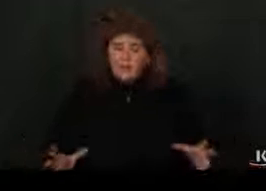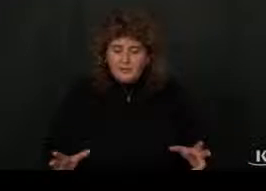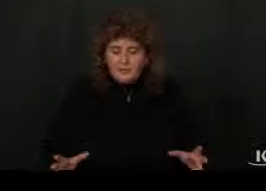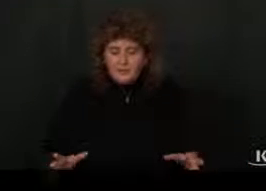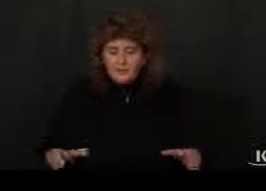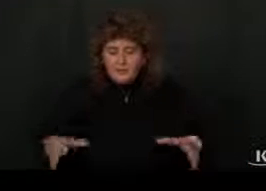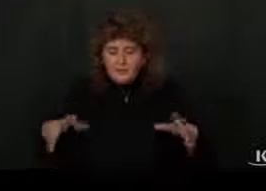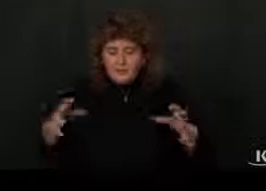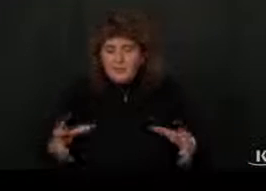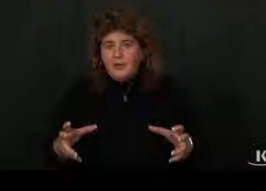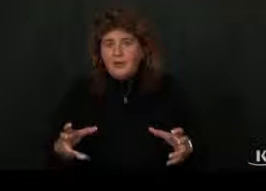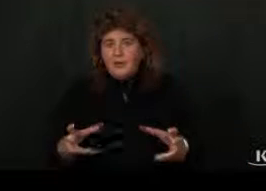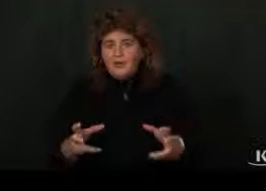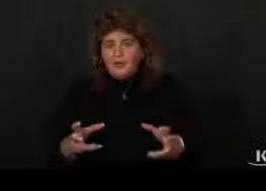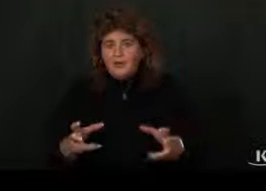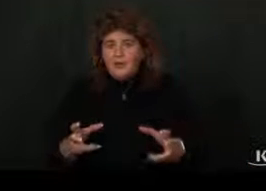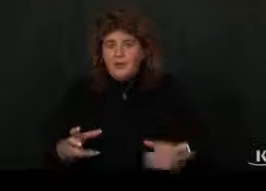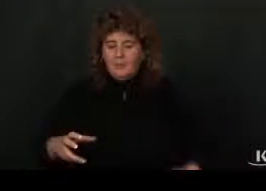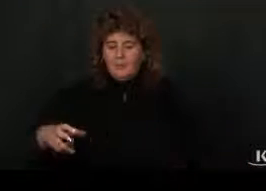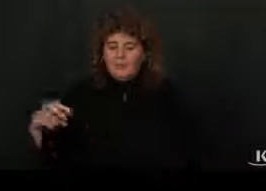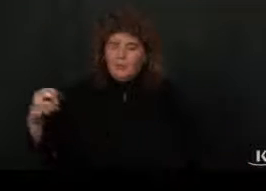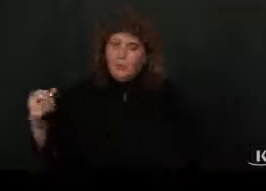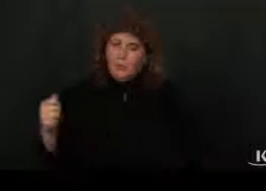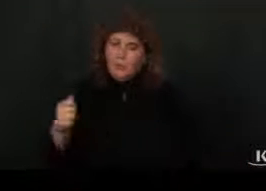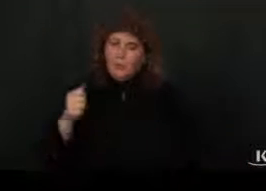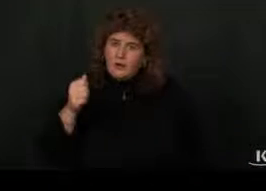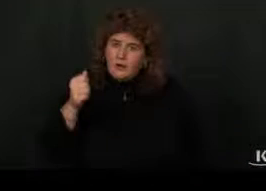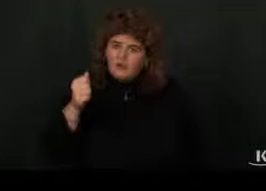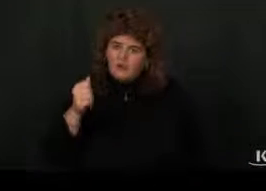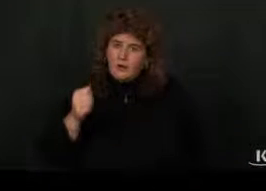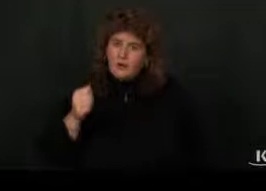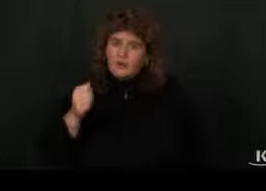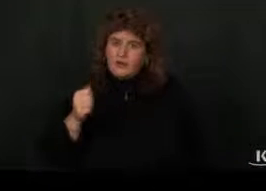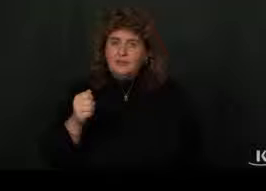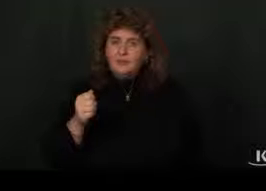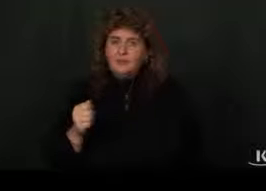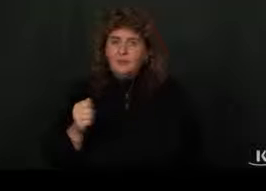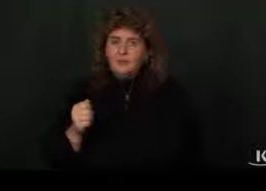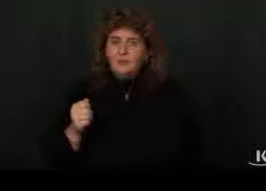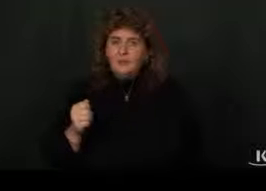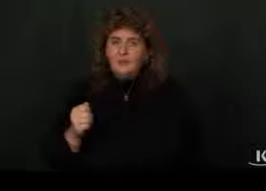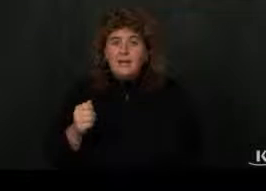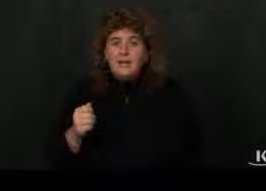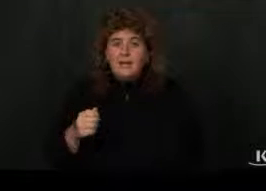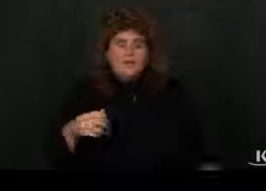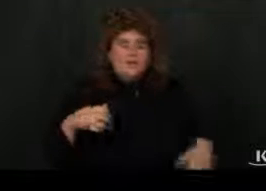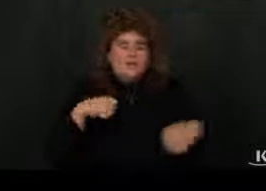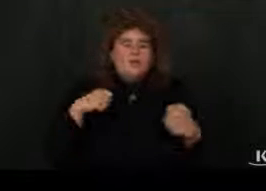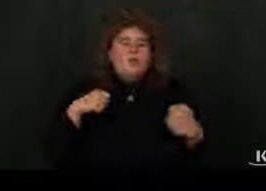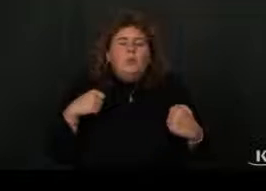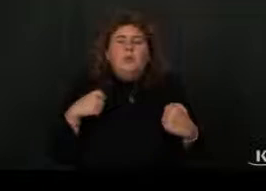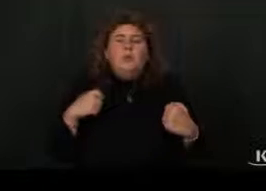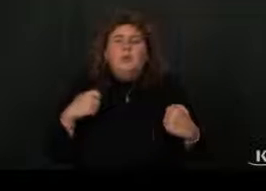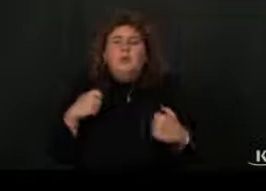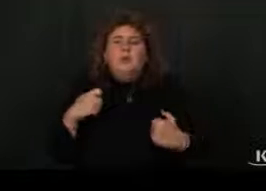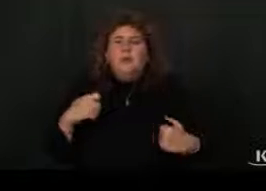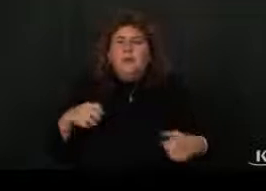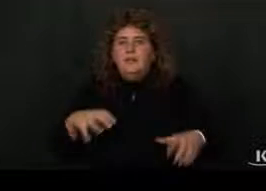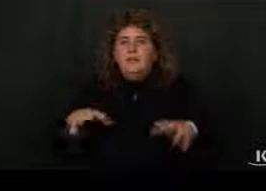Anyways, you step on a rusty nail, what happens? That spore gets inoculated into your tissue. Well, now it's all warm, it's got